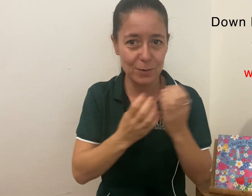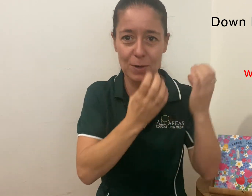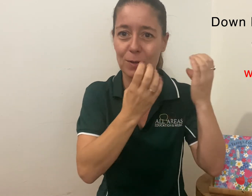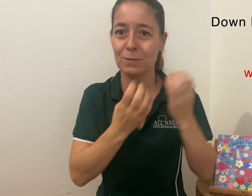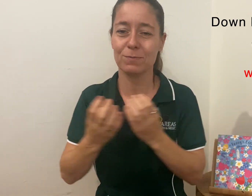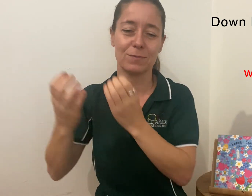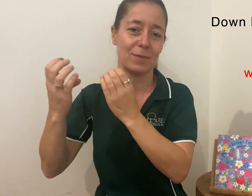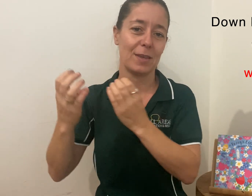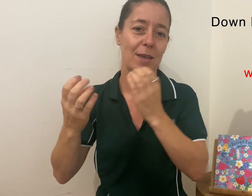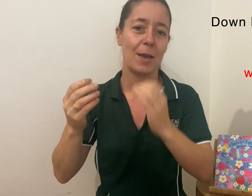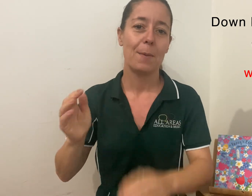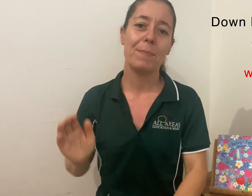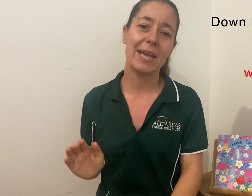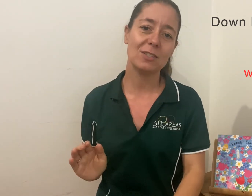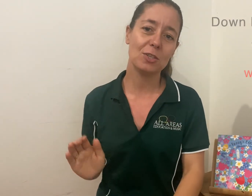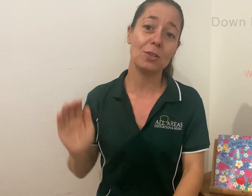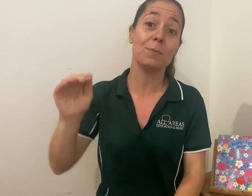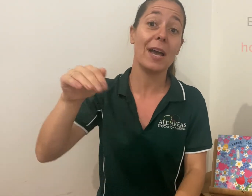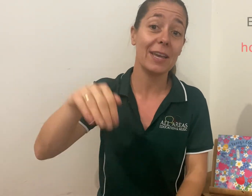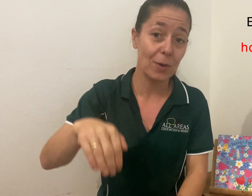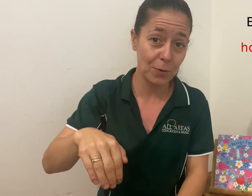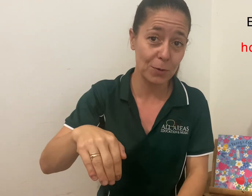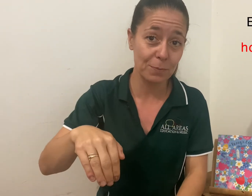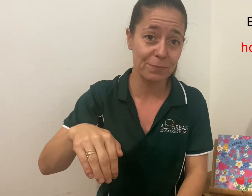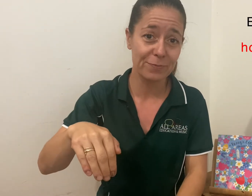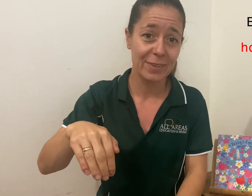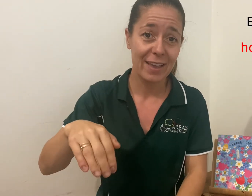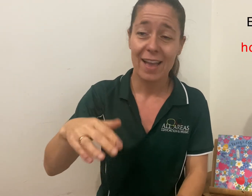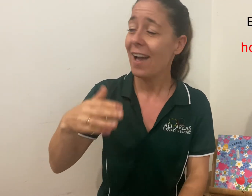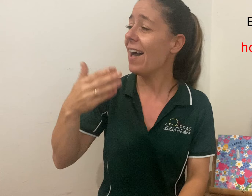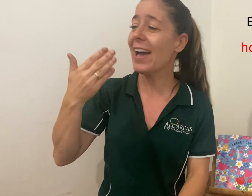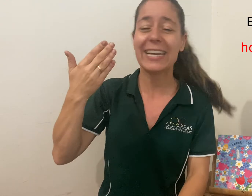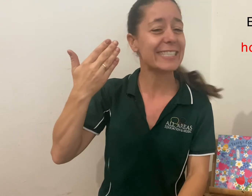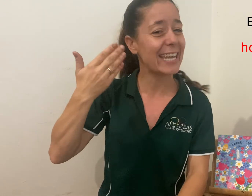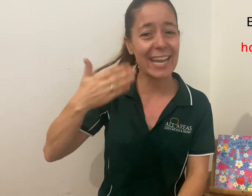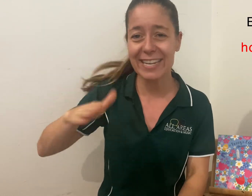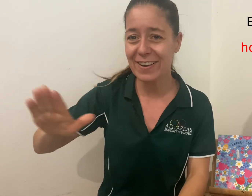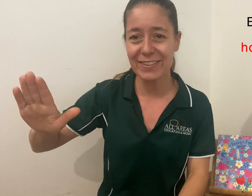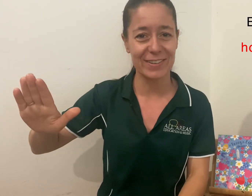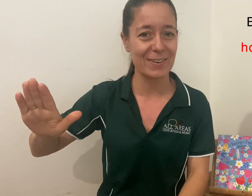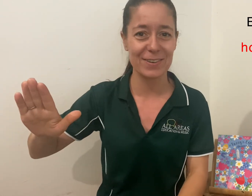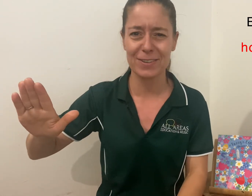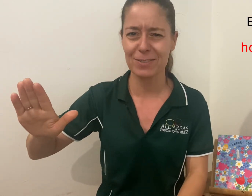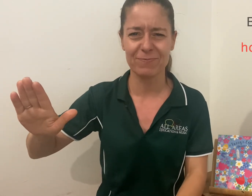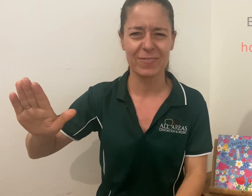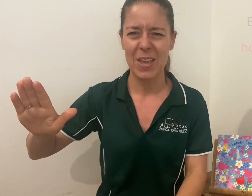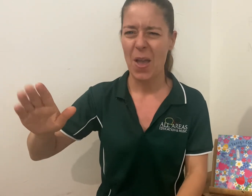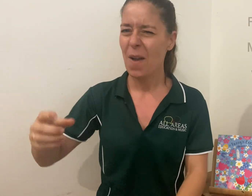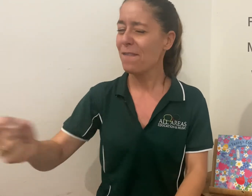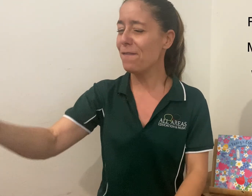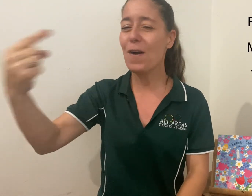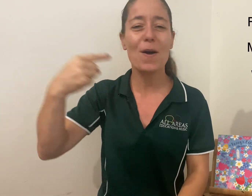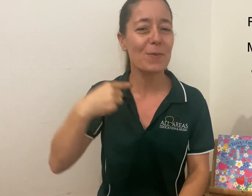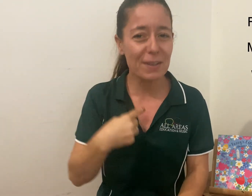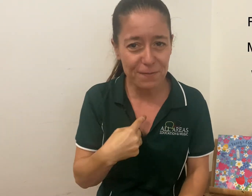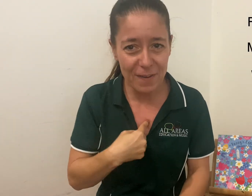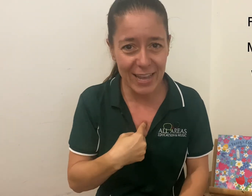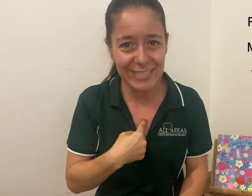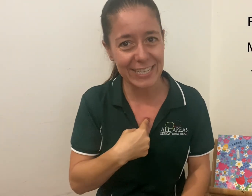grow, back to my home, I dare not go. For if I